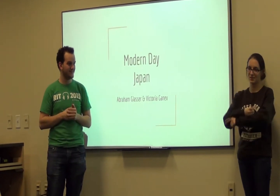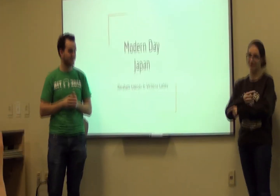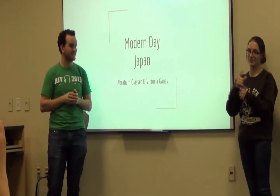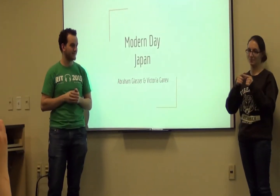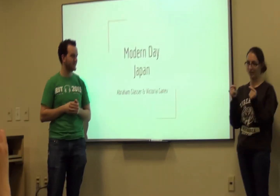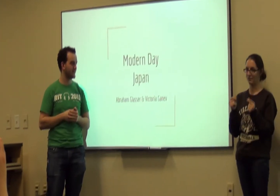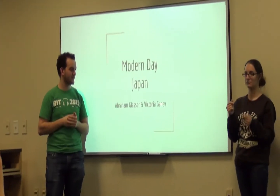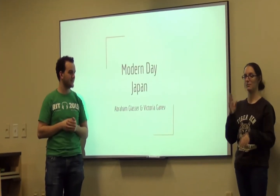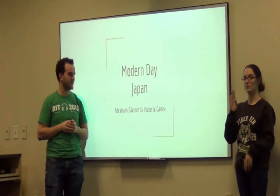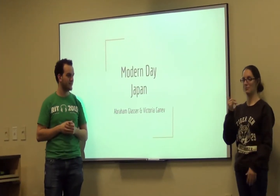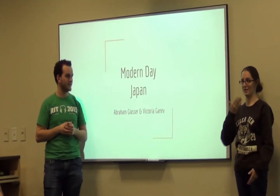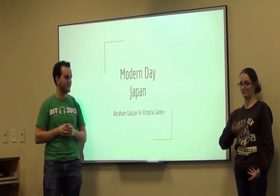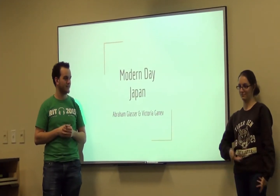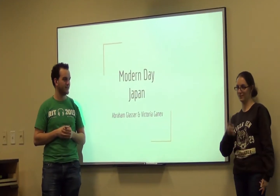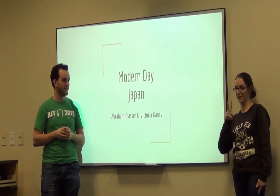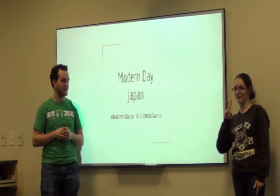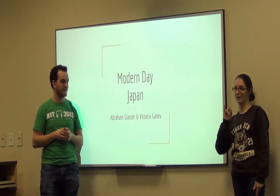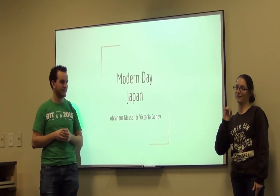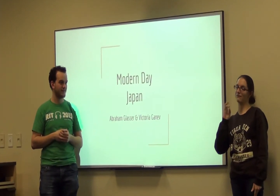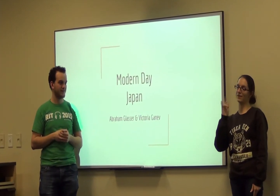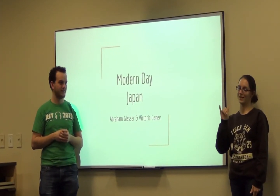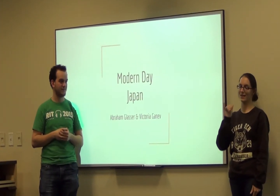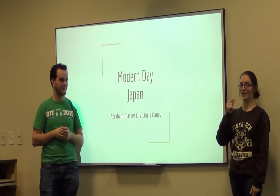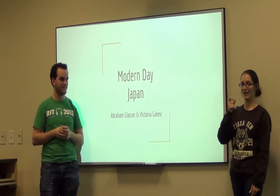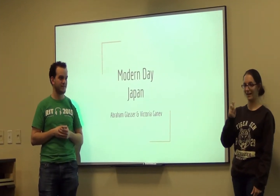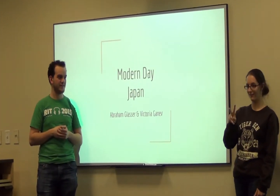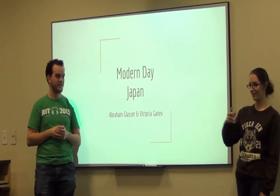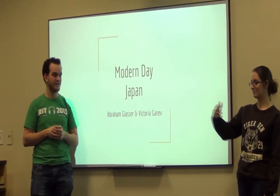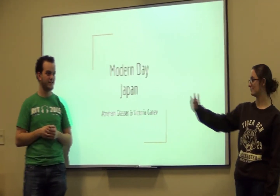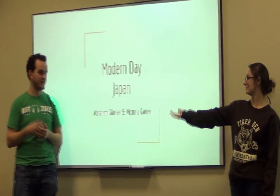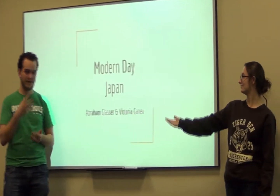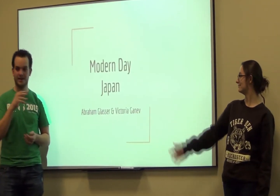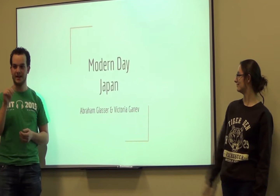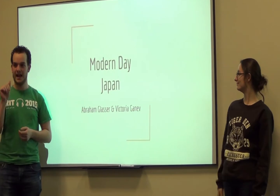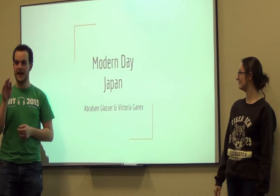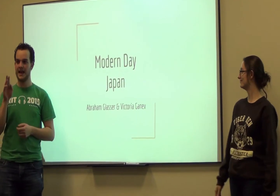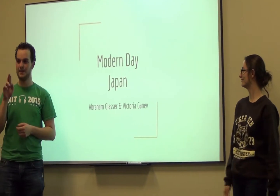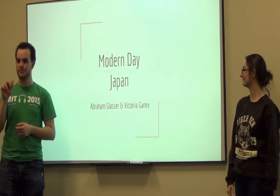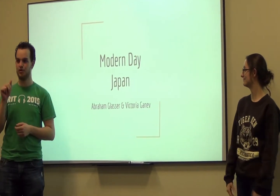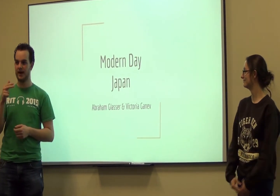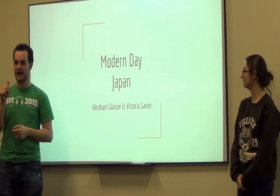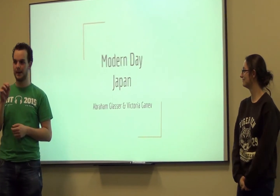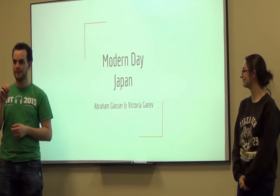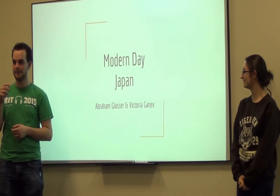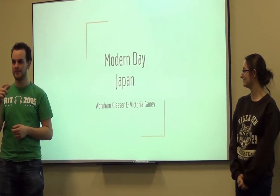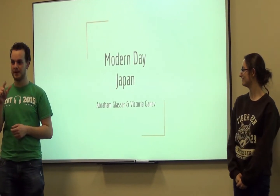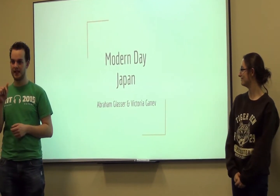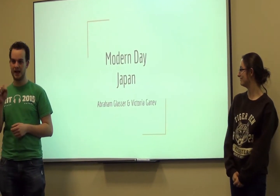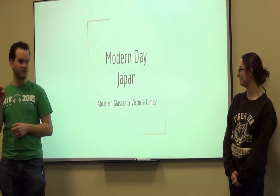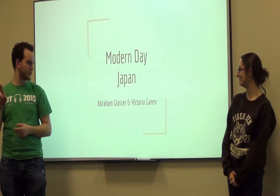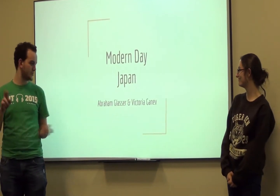So our topic is modern day Japan, and I'm Victoria Kinev, and I'm Abraham